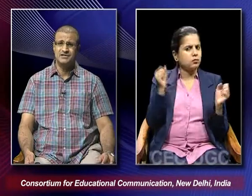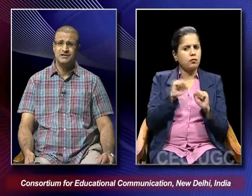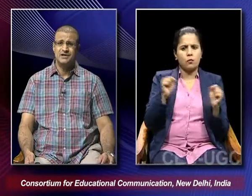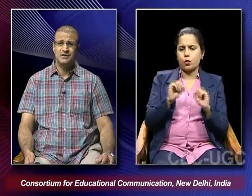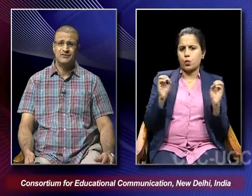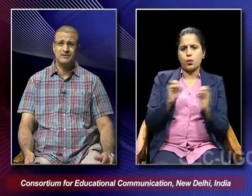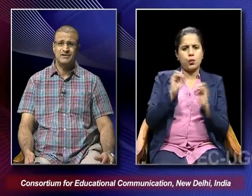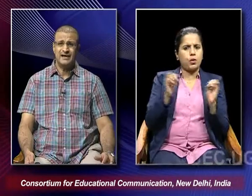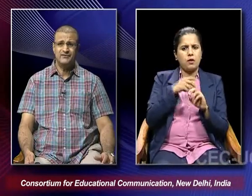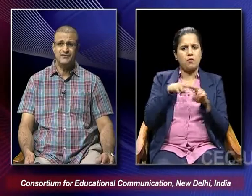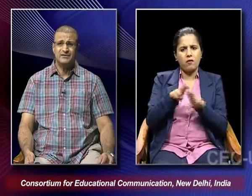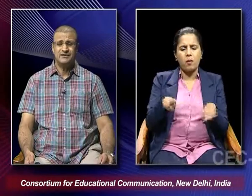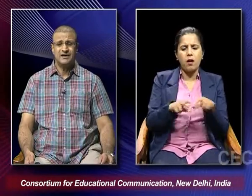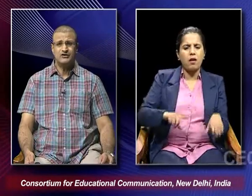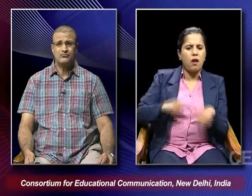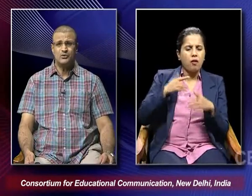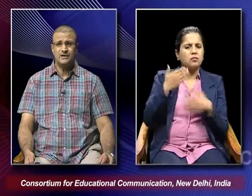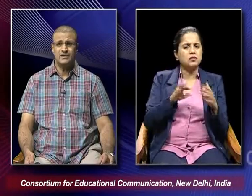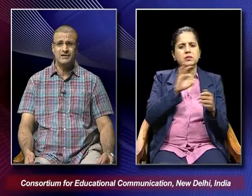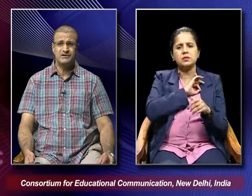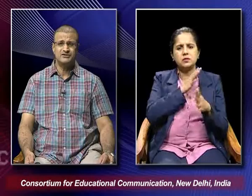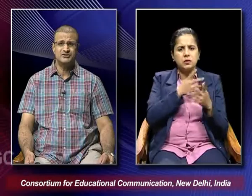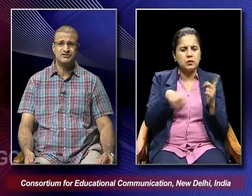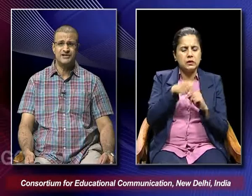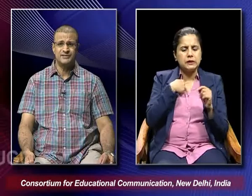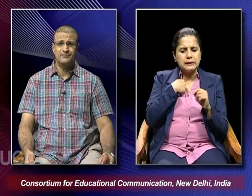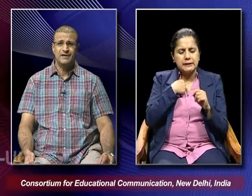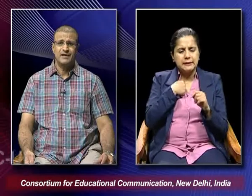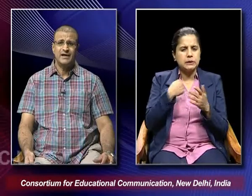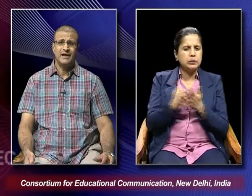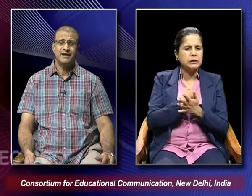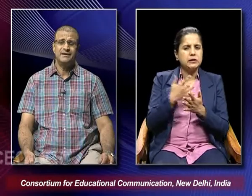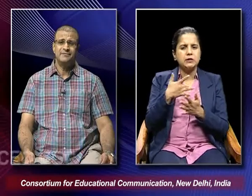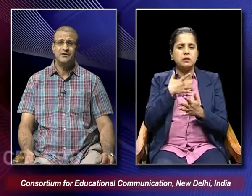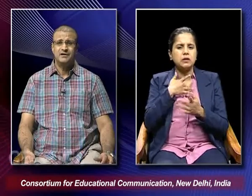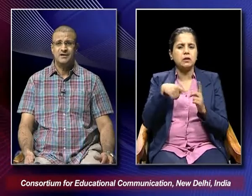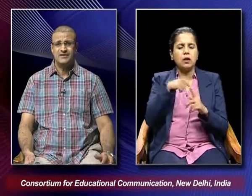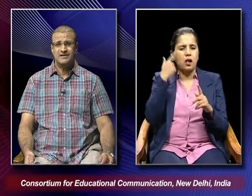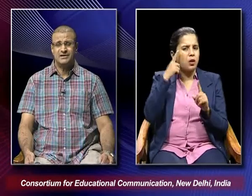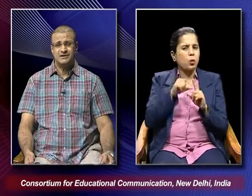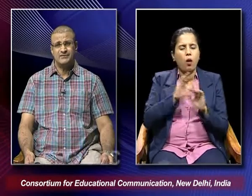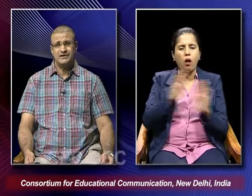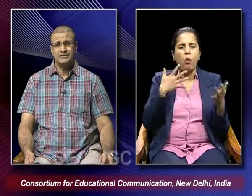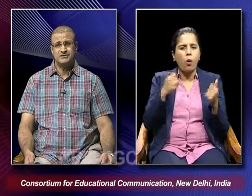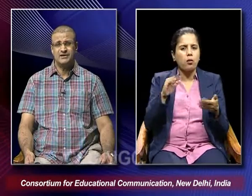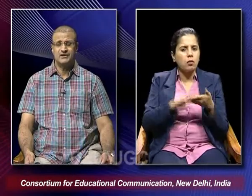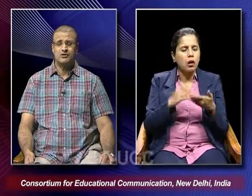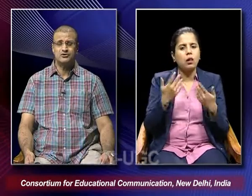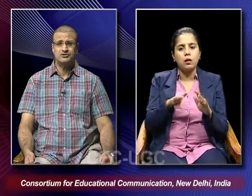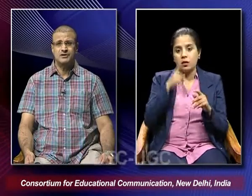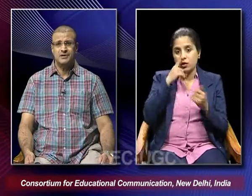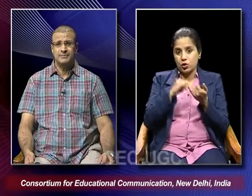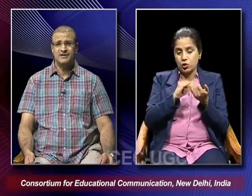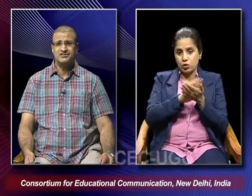his family life, the kind of mounting guilt which was there. And when Sharmila